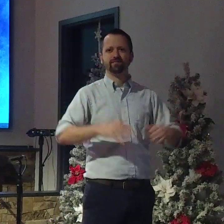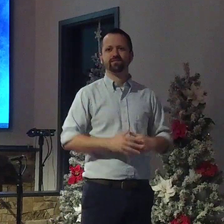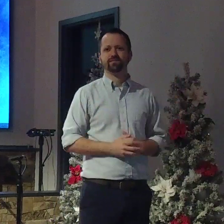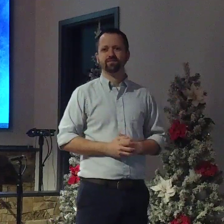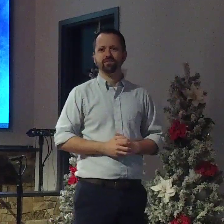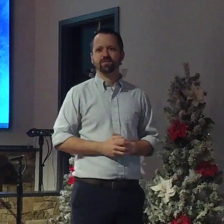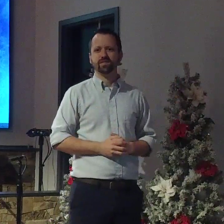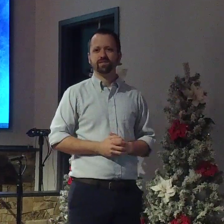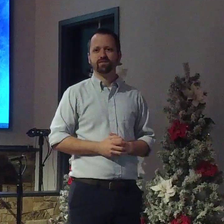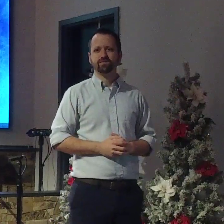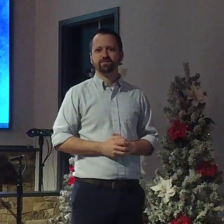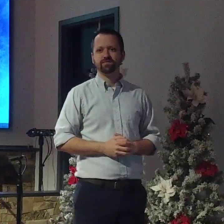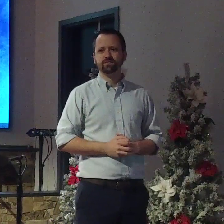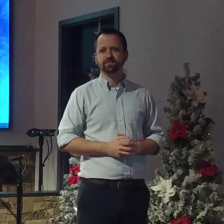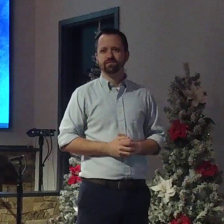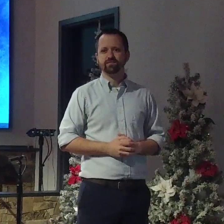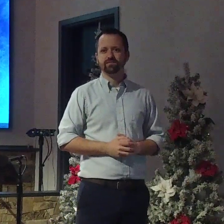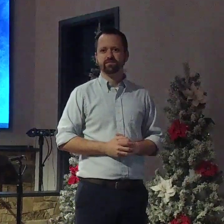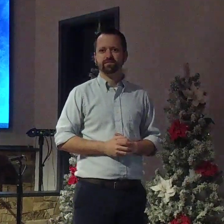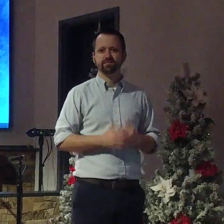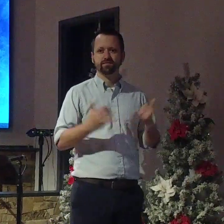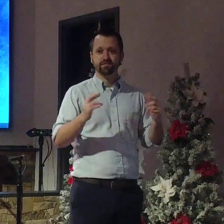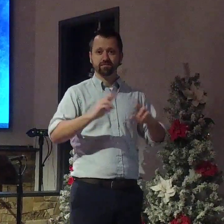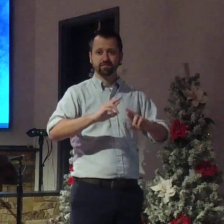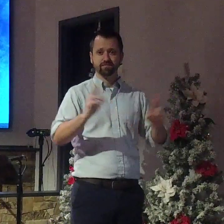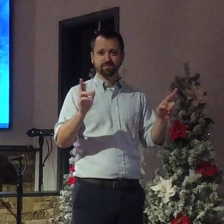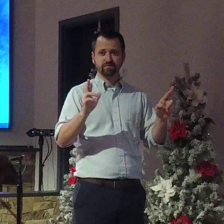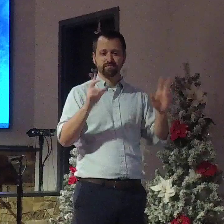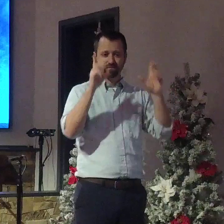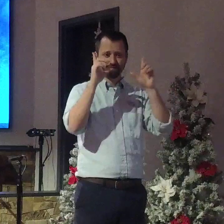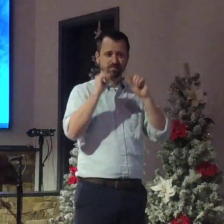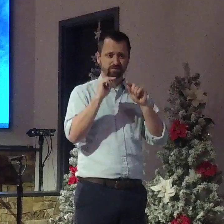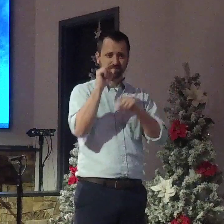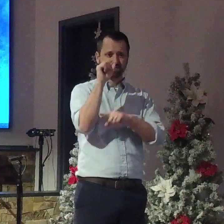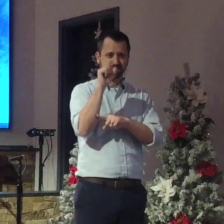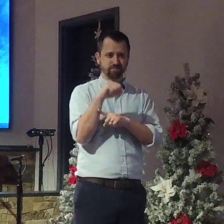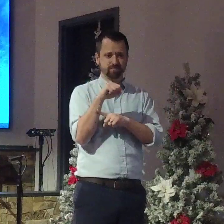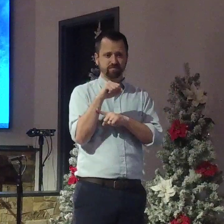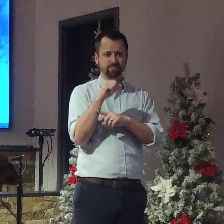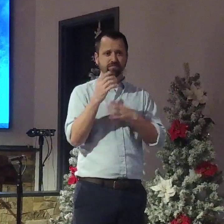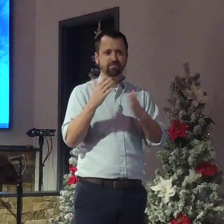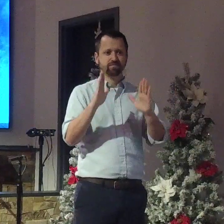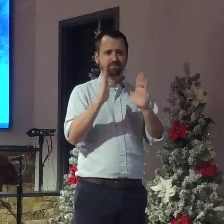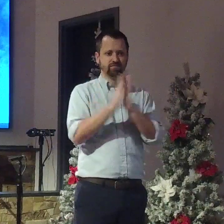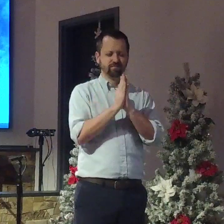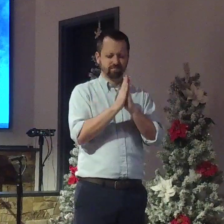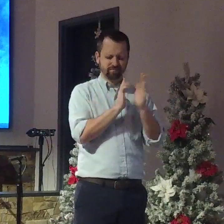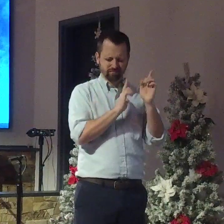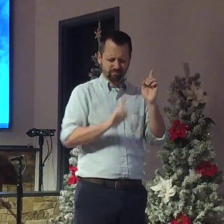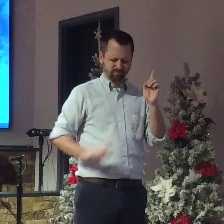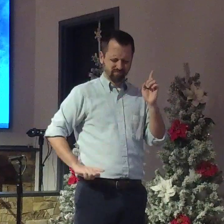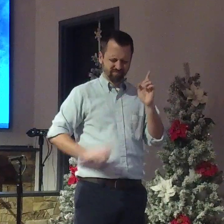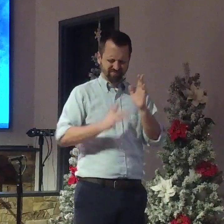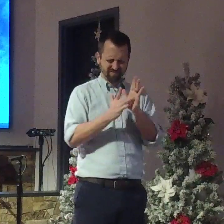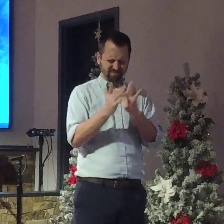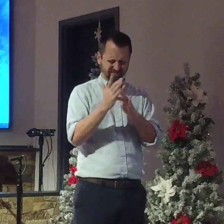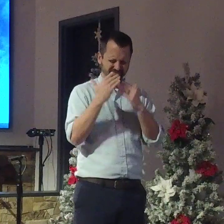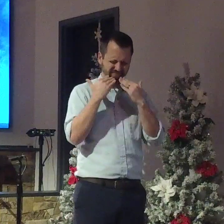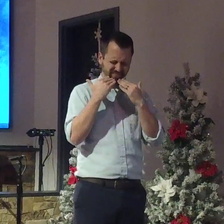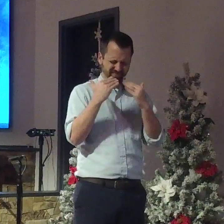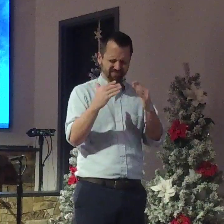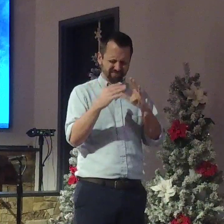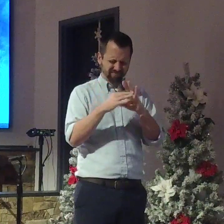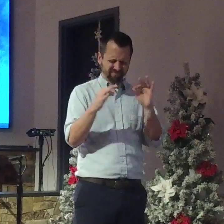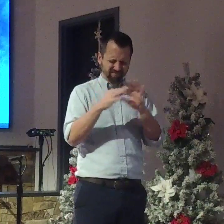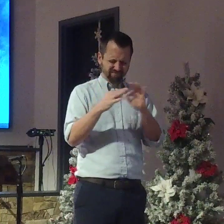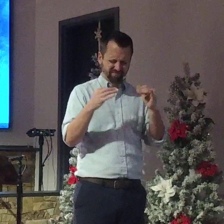all for being there for me. Thank you all for the happy memories, and may we create more in the future. I love each